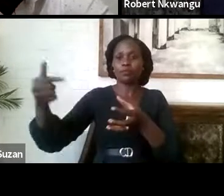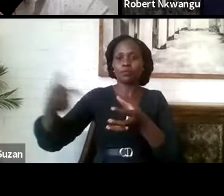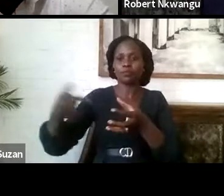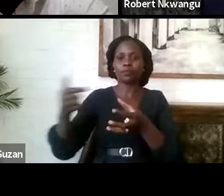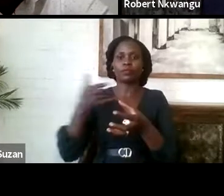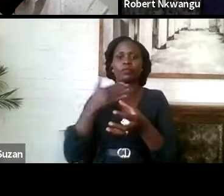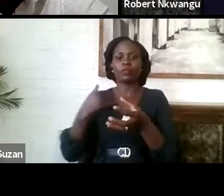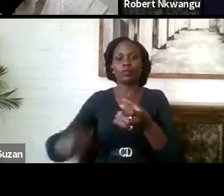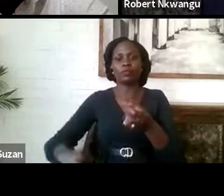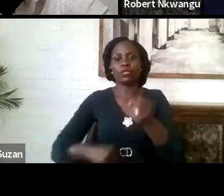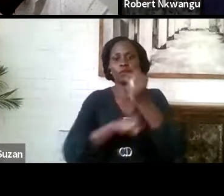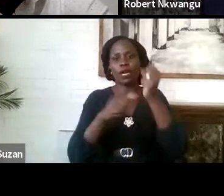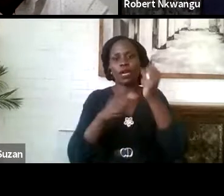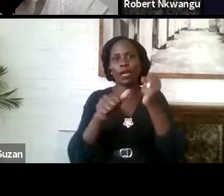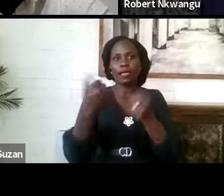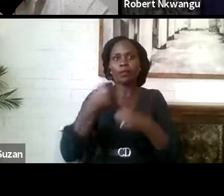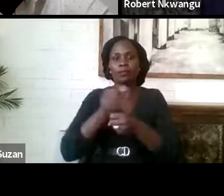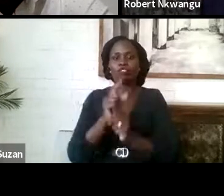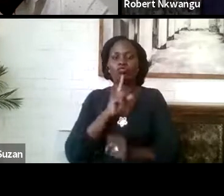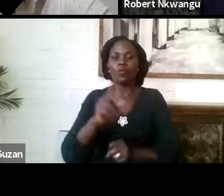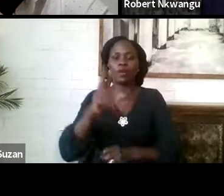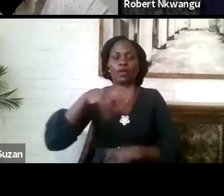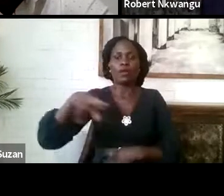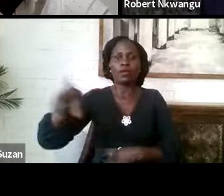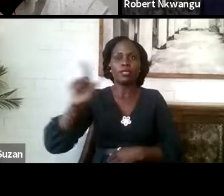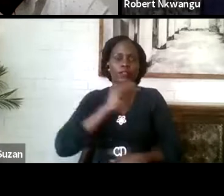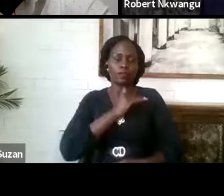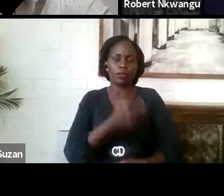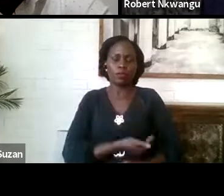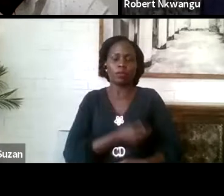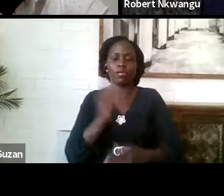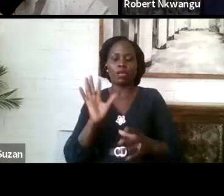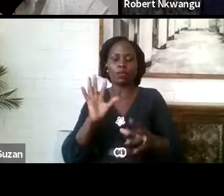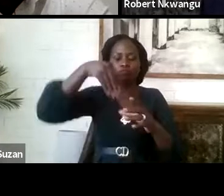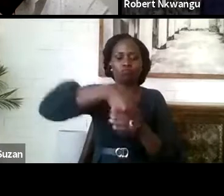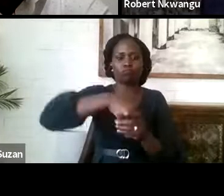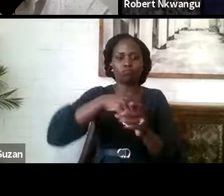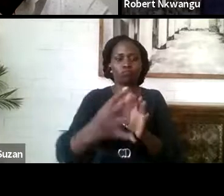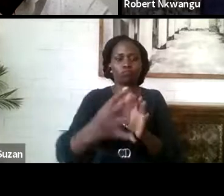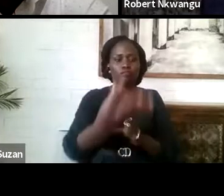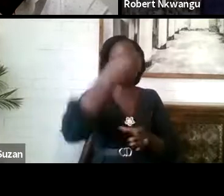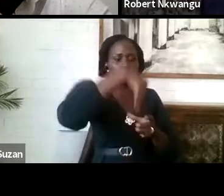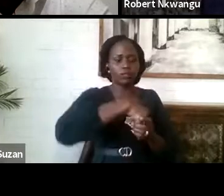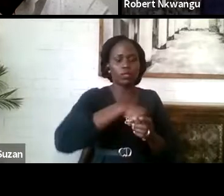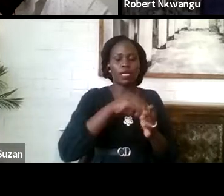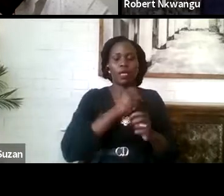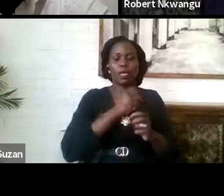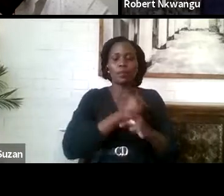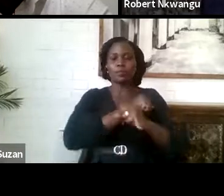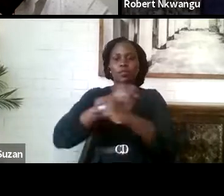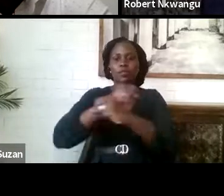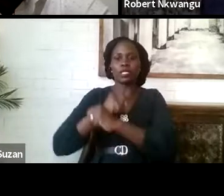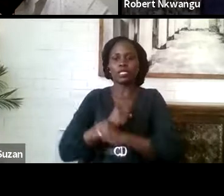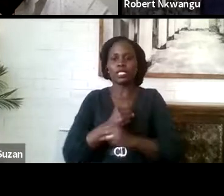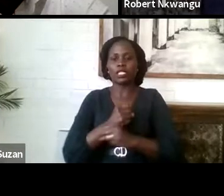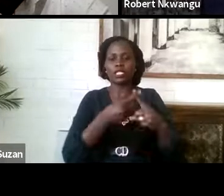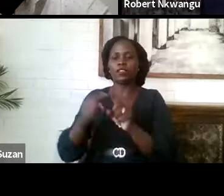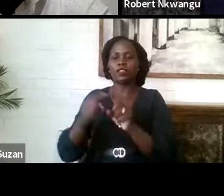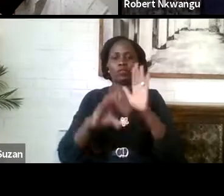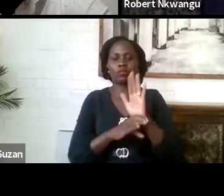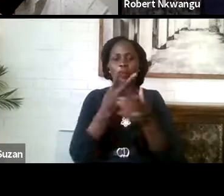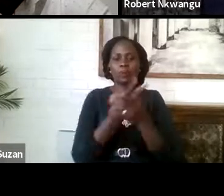rights of the women are enshrined and protected in several constitutions and pieces of legislation at both national and international